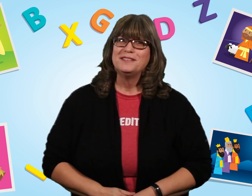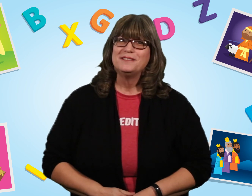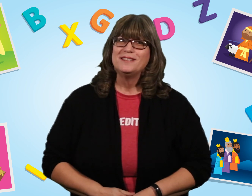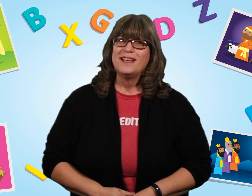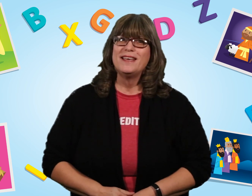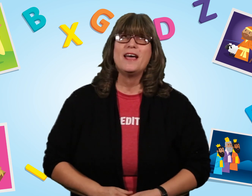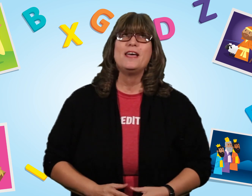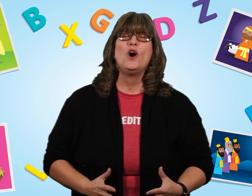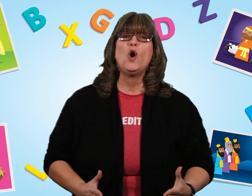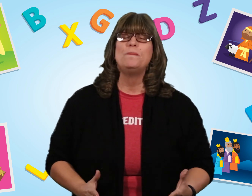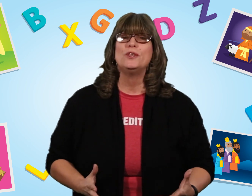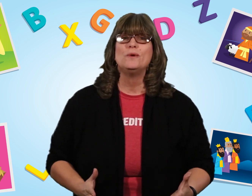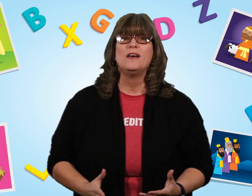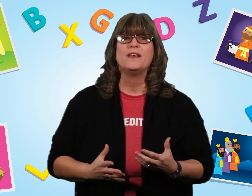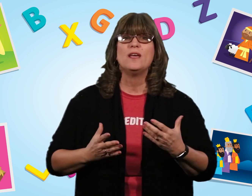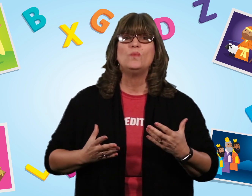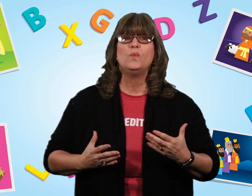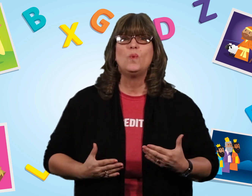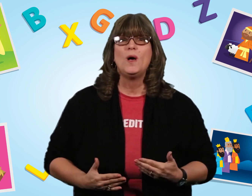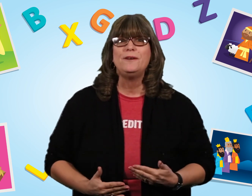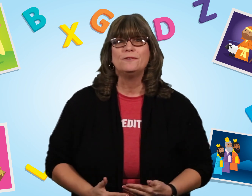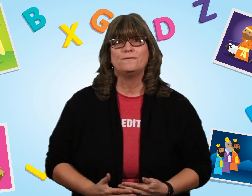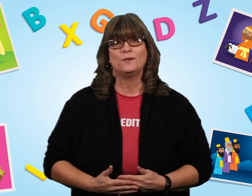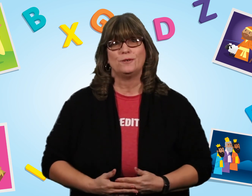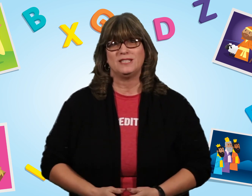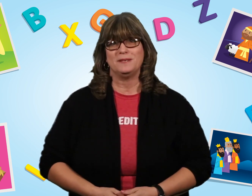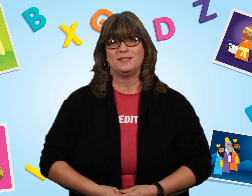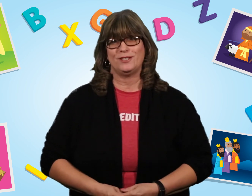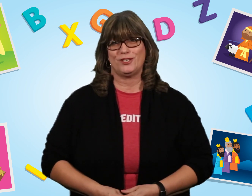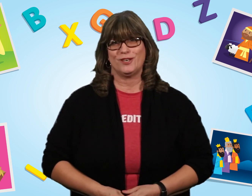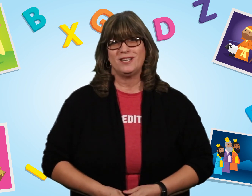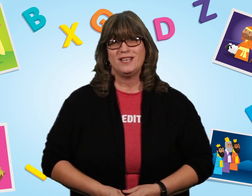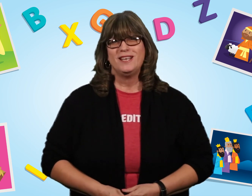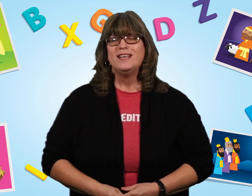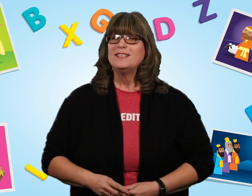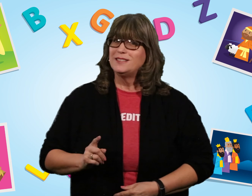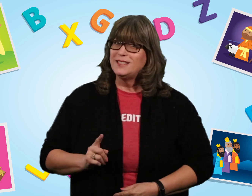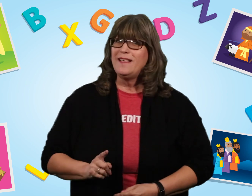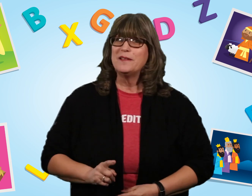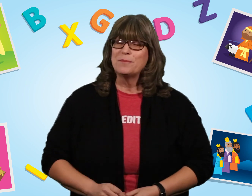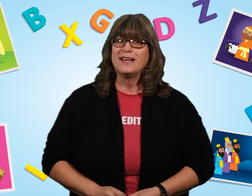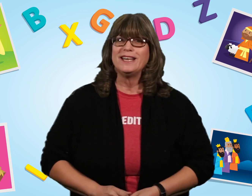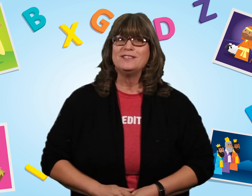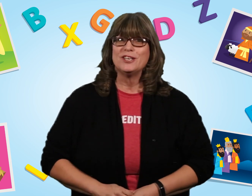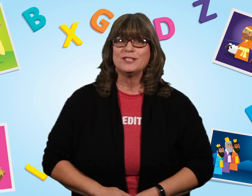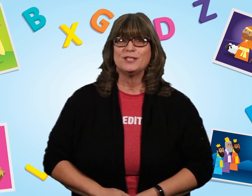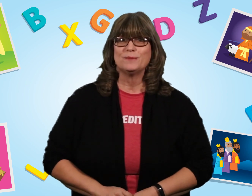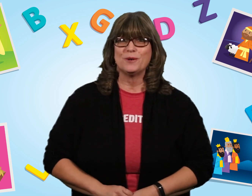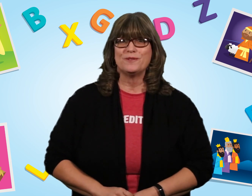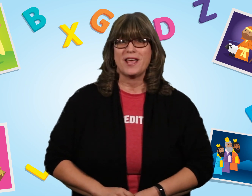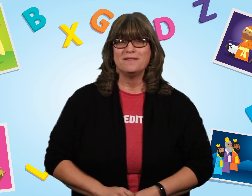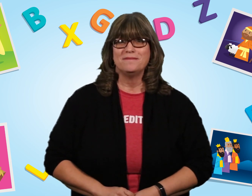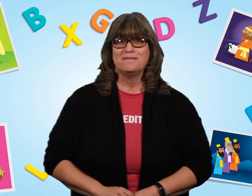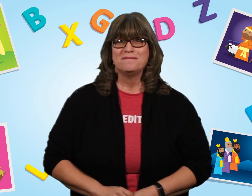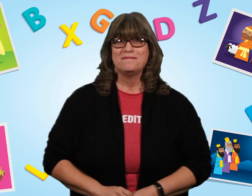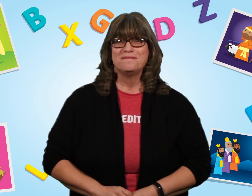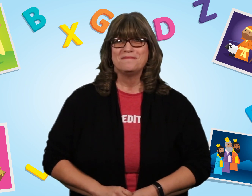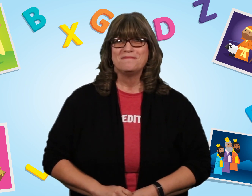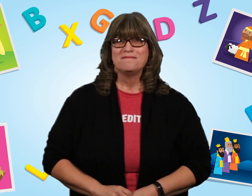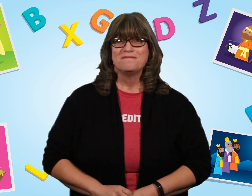today And I hope that you have a wonderful Christmas this year Celebrating Jesus' birthday